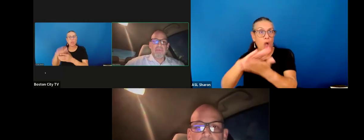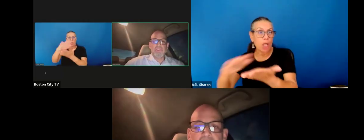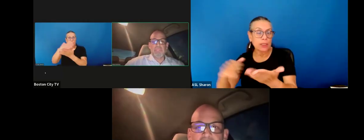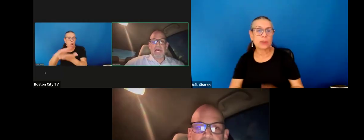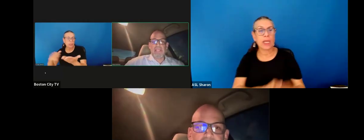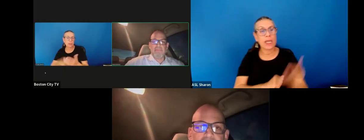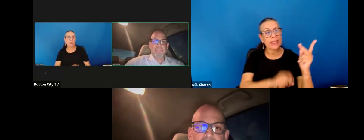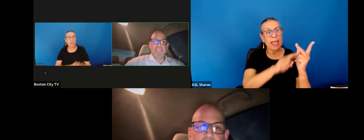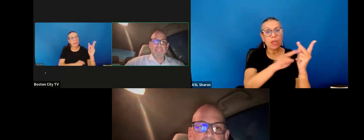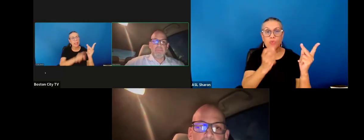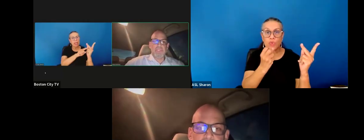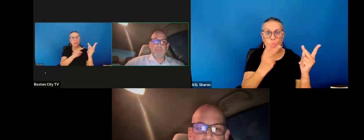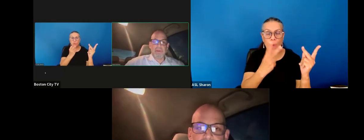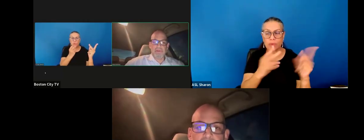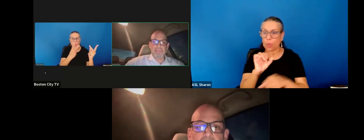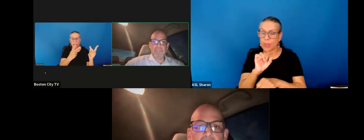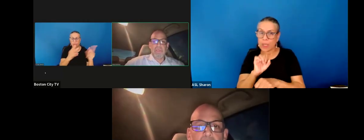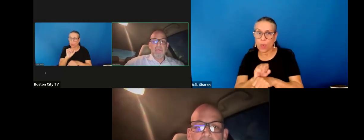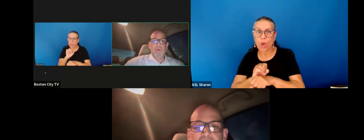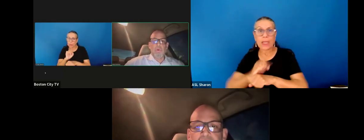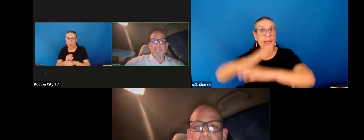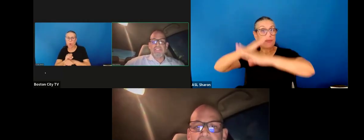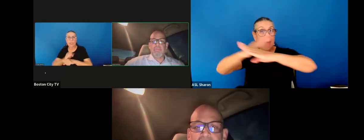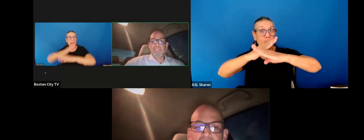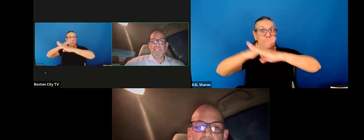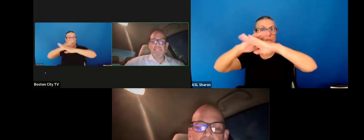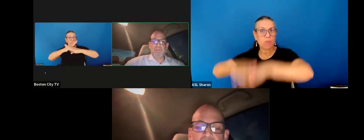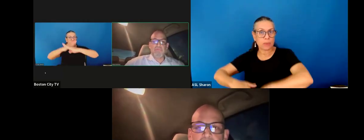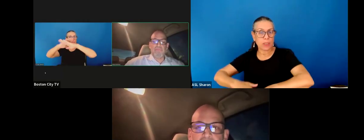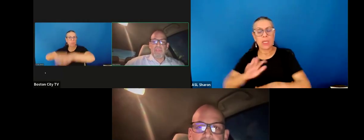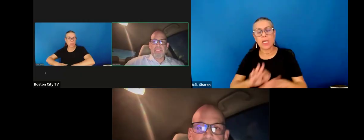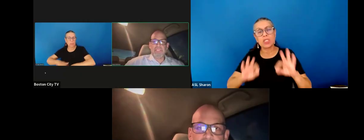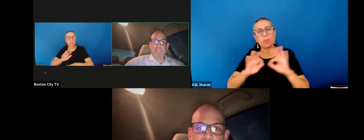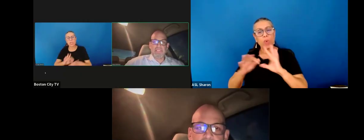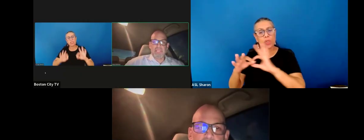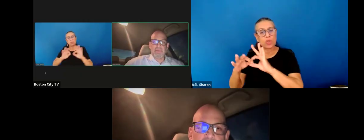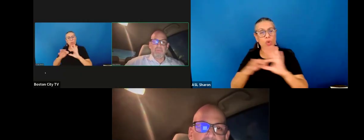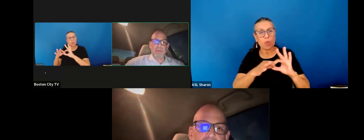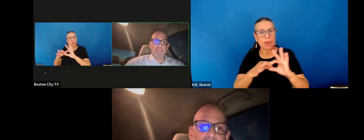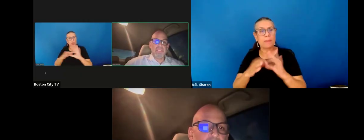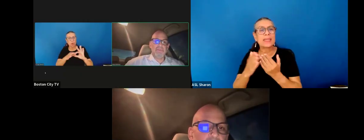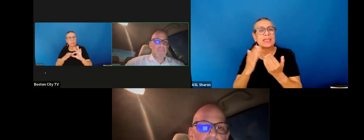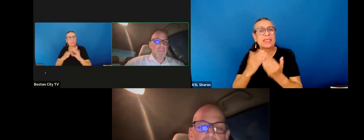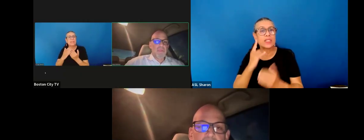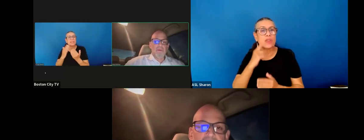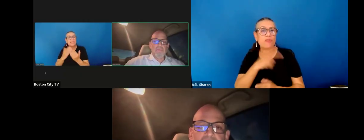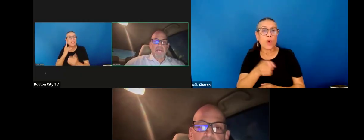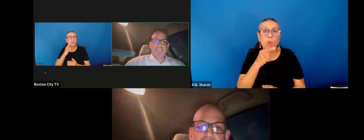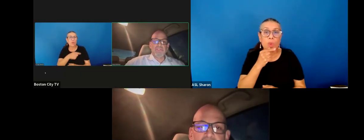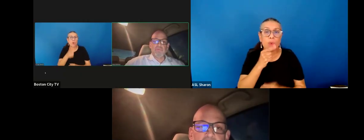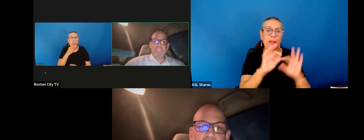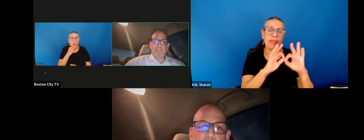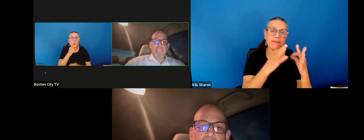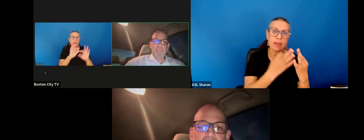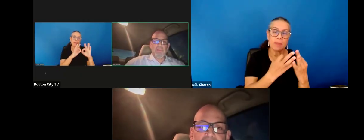K-12 to align efforts and dismantle barriers. Coordination makes it easier for families and accelerates progress. Boston